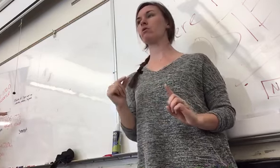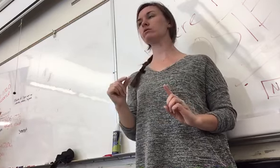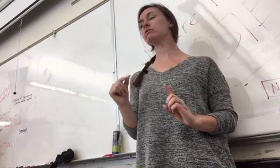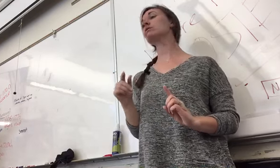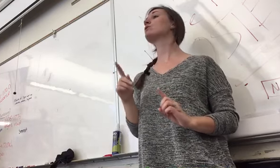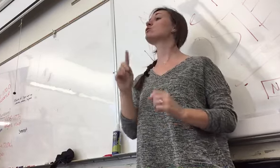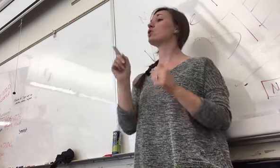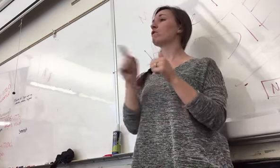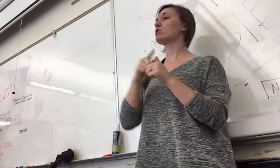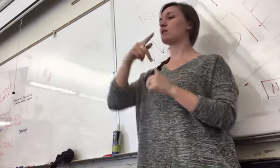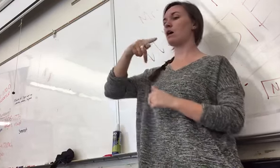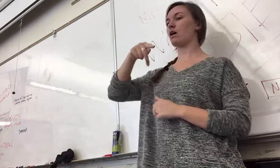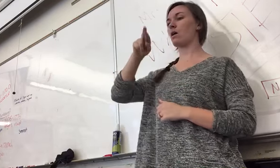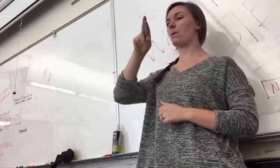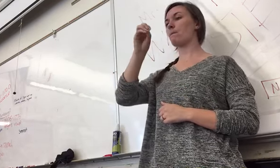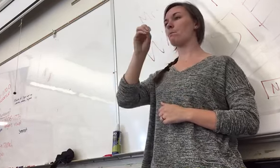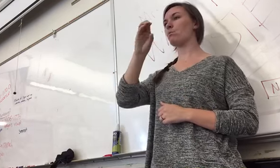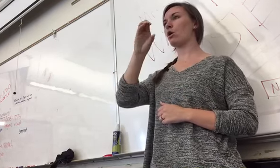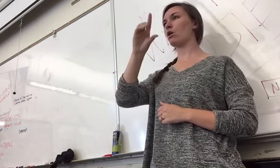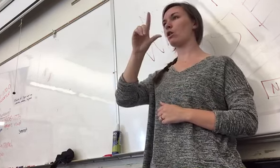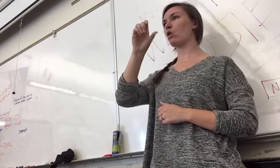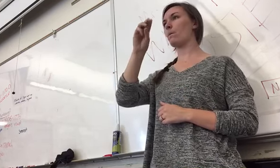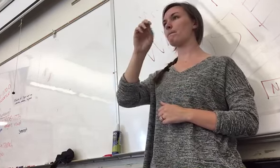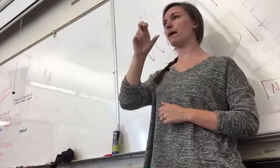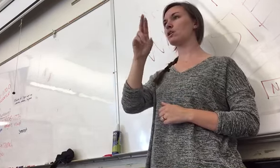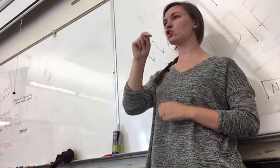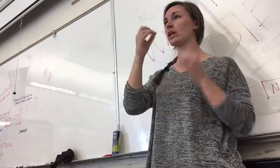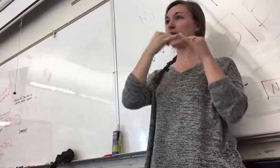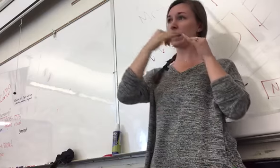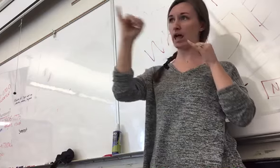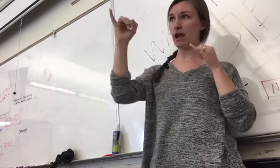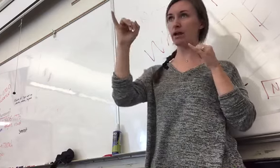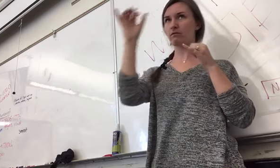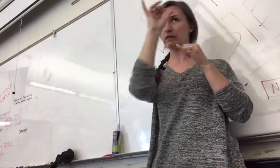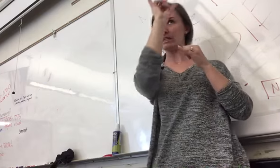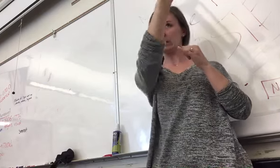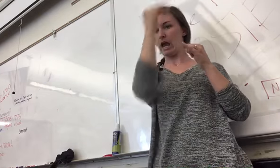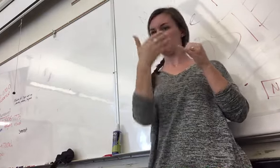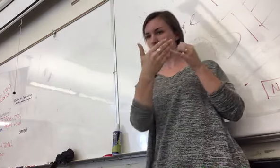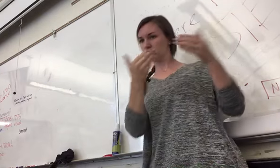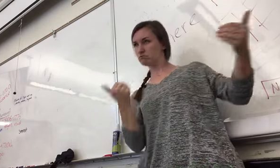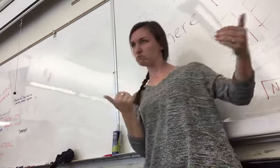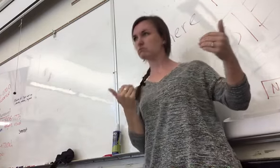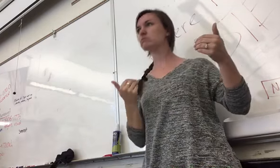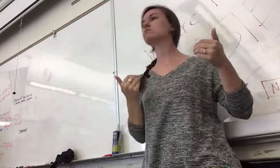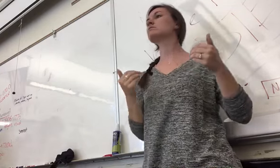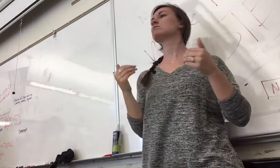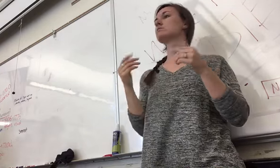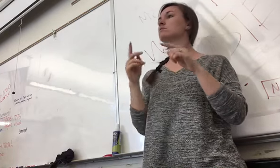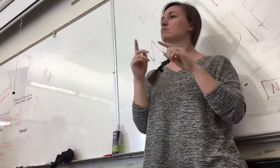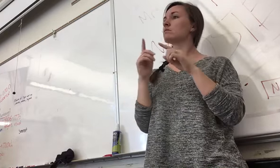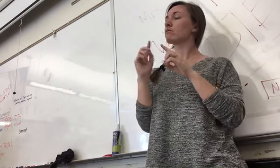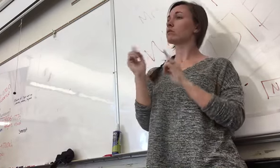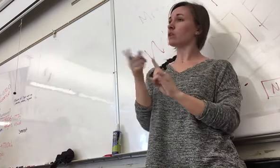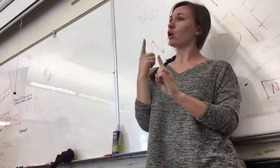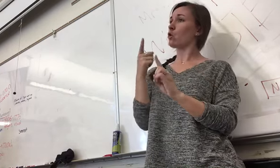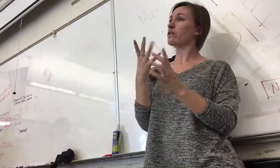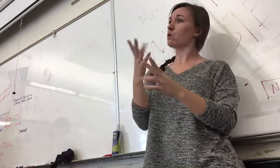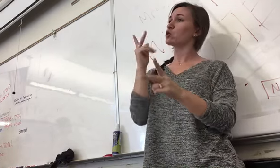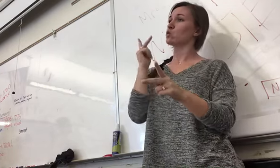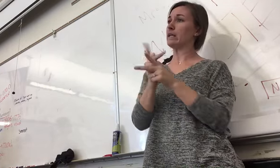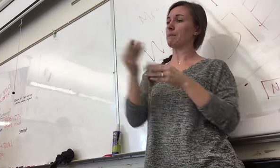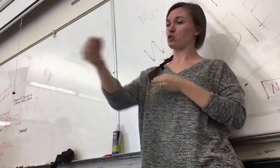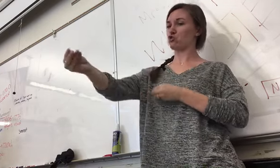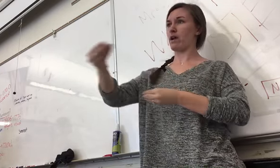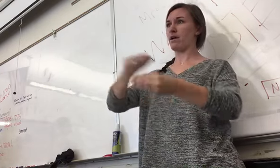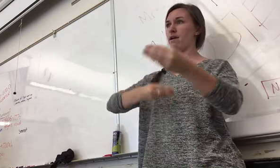line. Most of the native tribes that are going to be important in the Americas are going to keep their trade networks, but they are going to lose it with France.